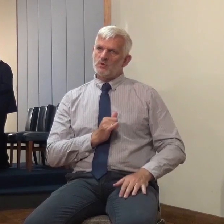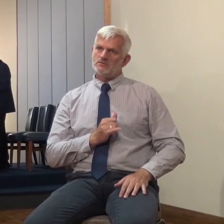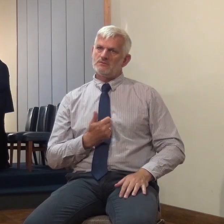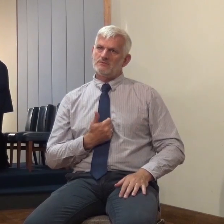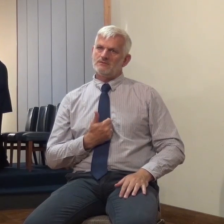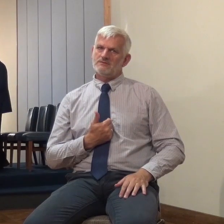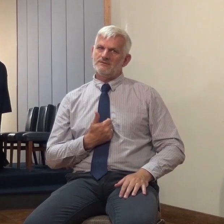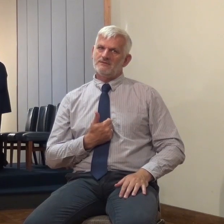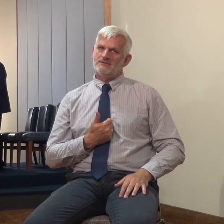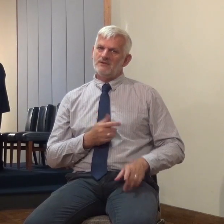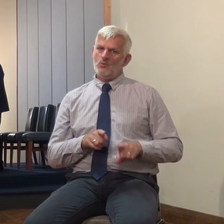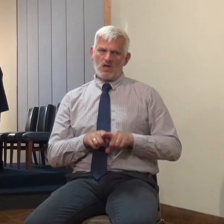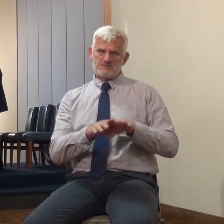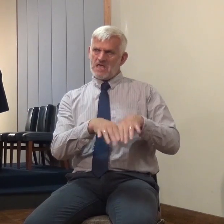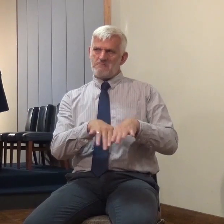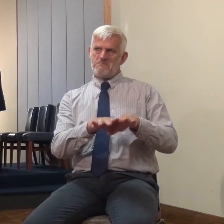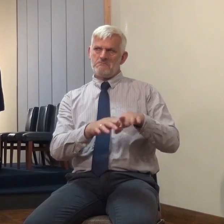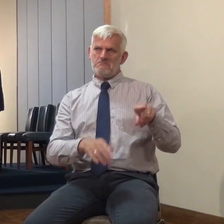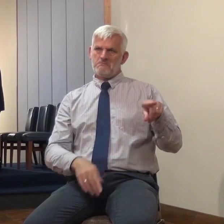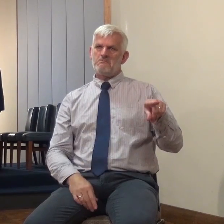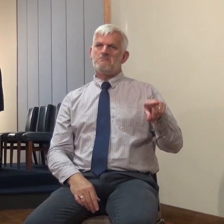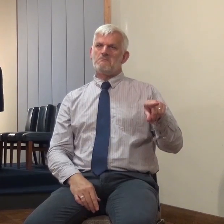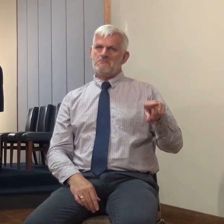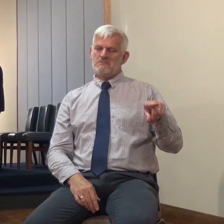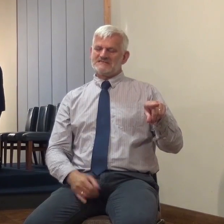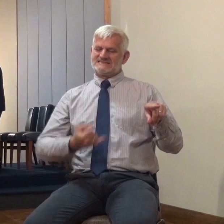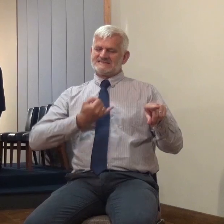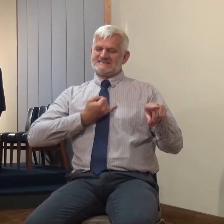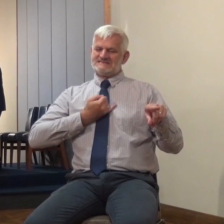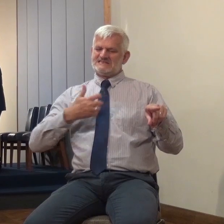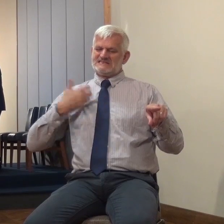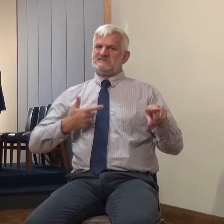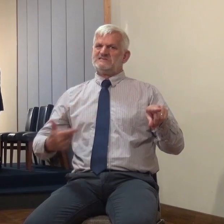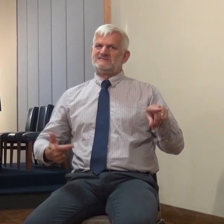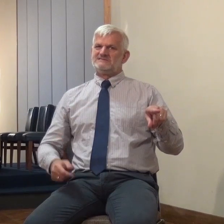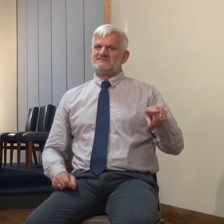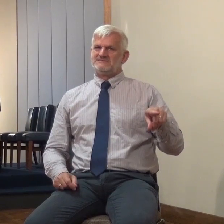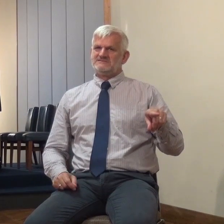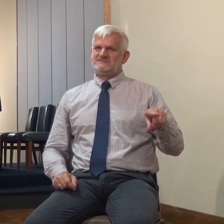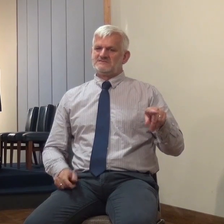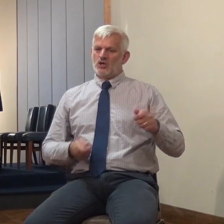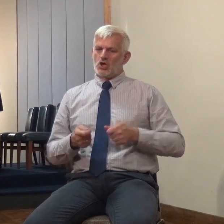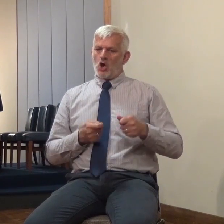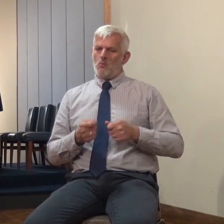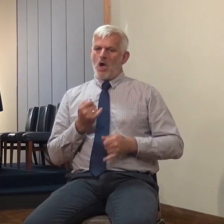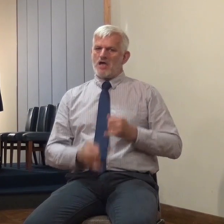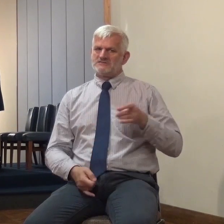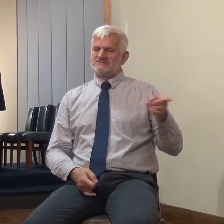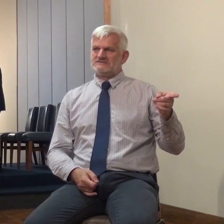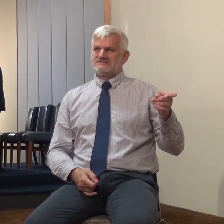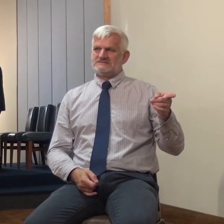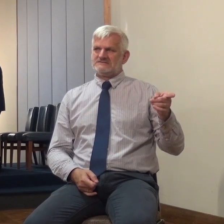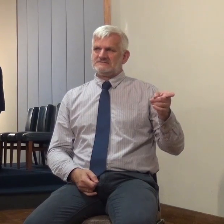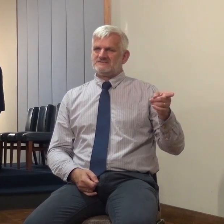everyone else. And herein is the challenge. How do we as people who have the Lord for us